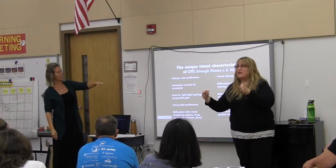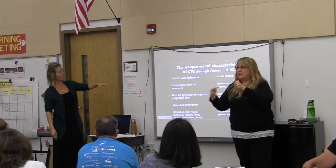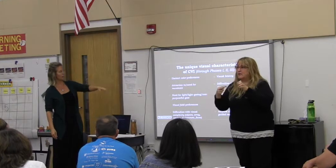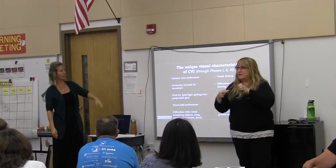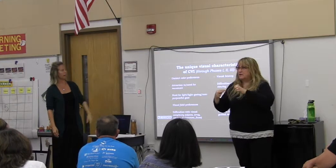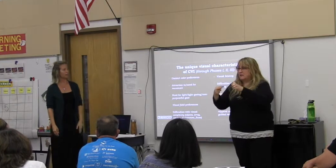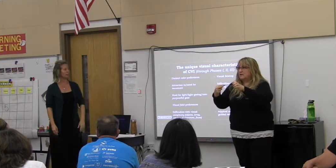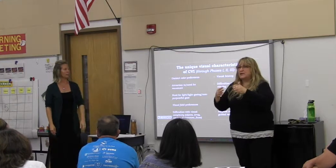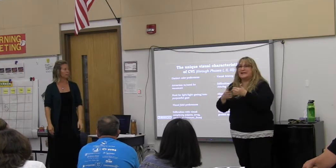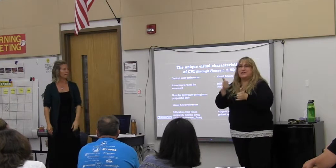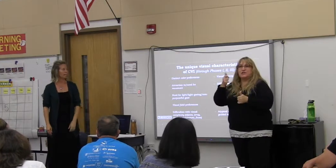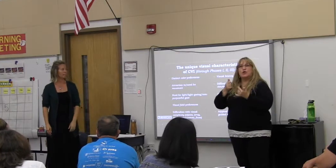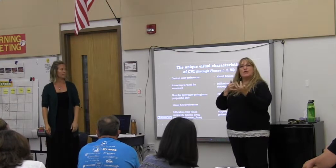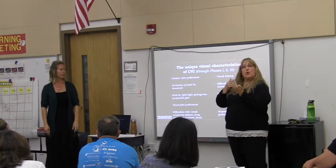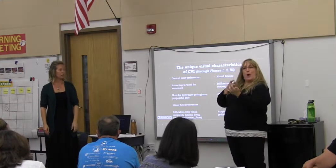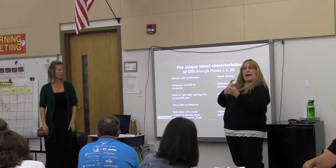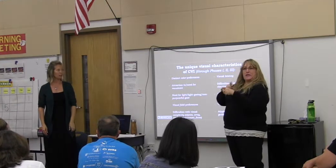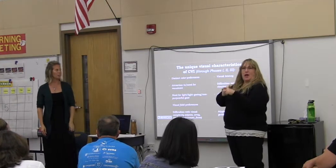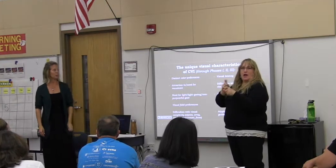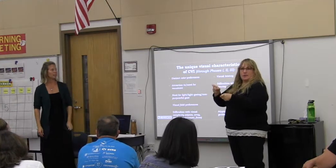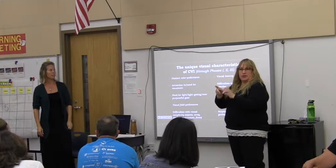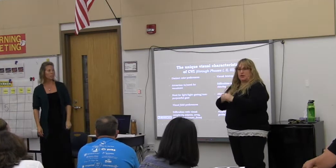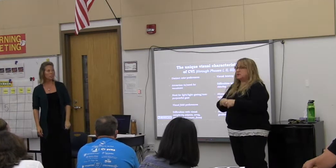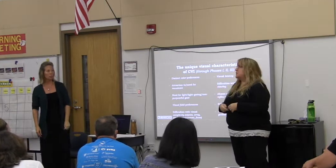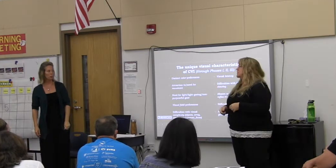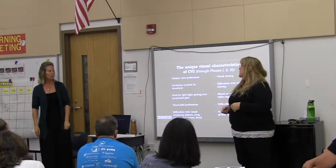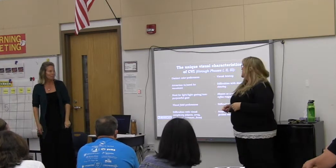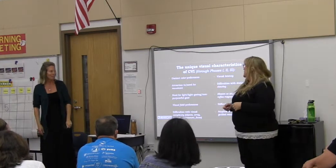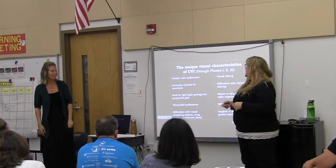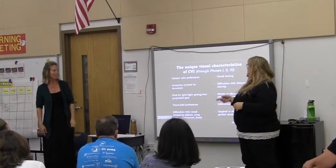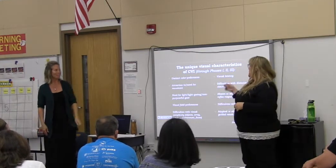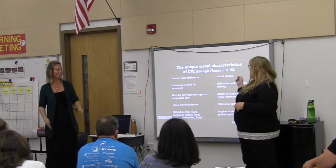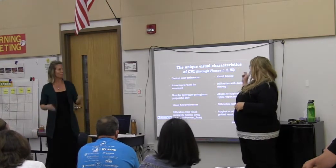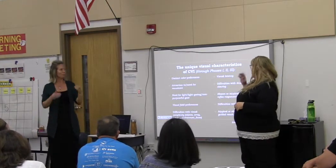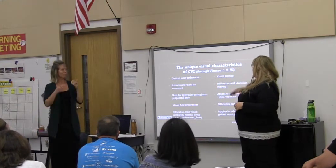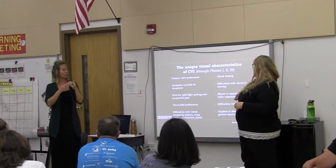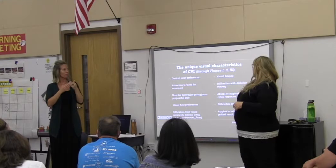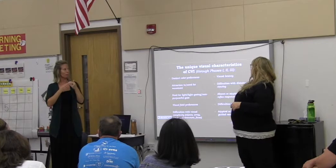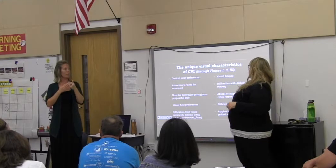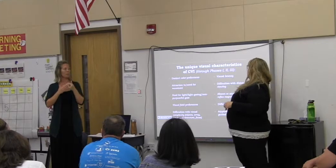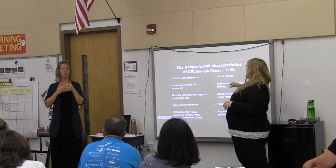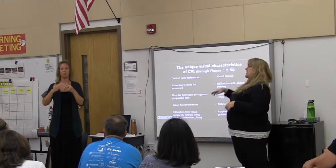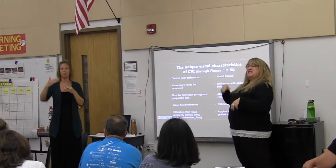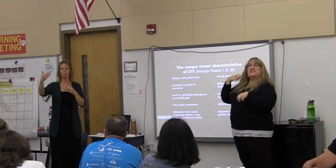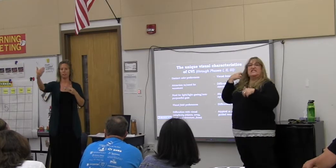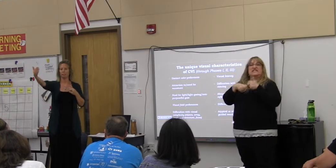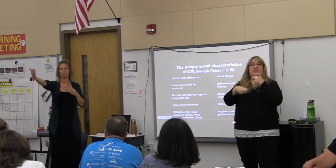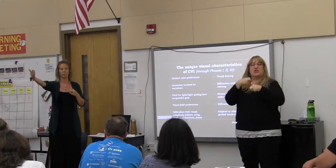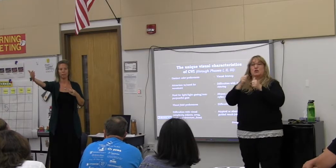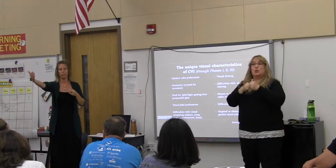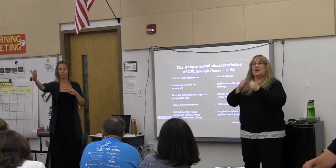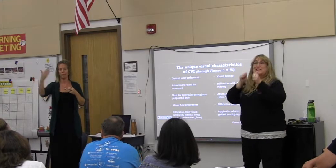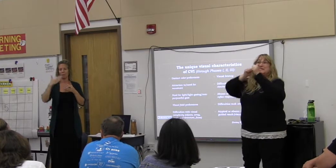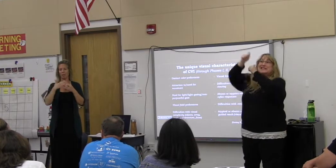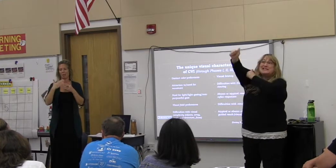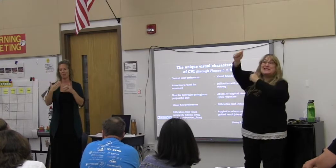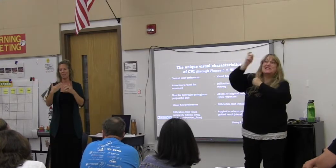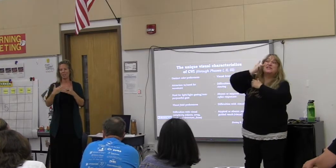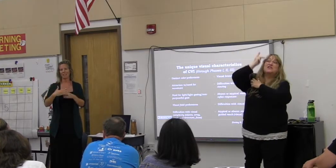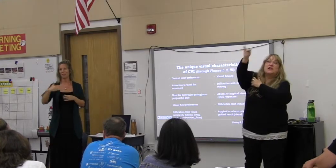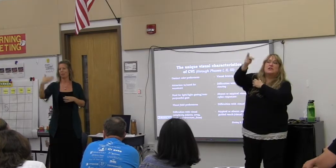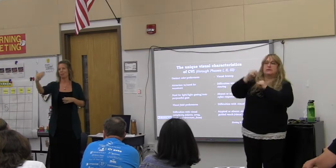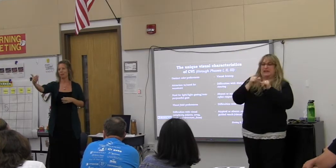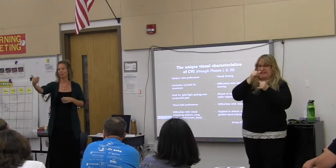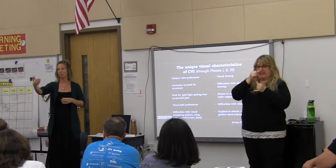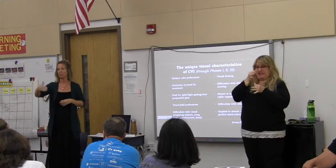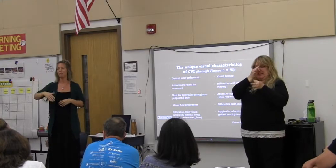The next area is difficulties with distance viewing. And this could be, it could be a matter of